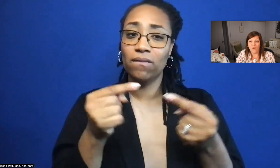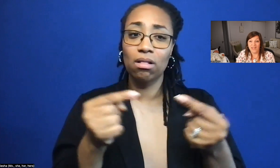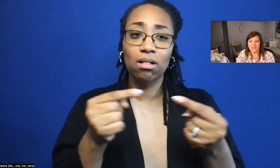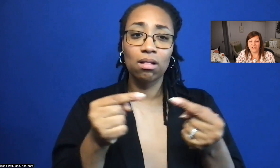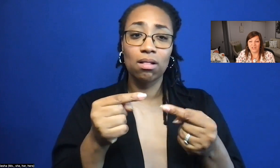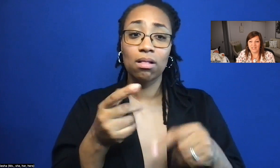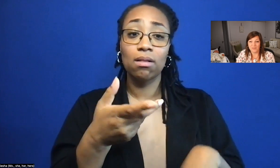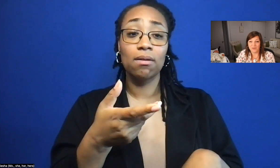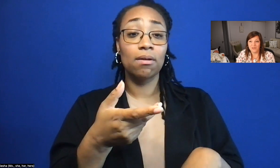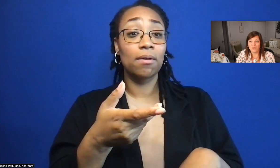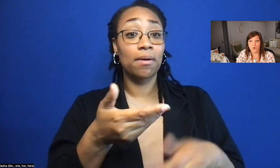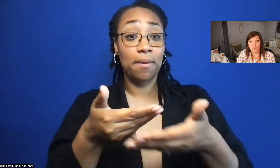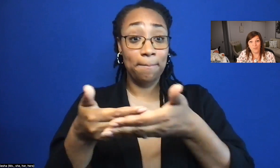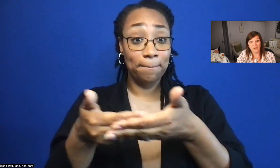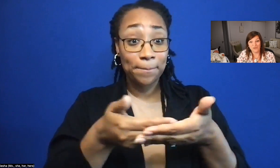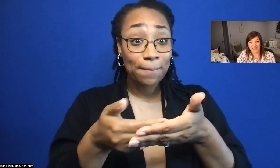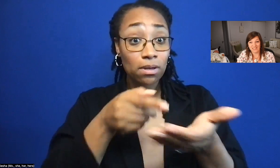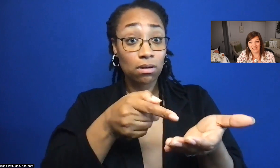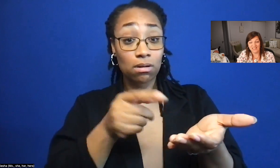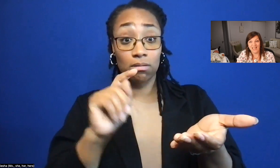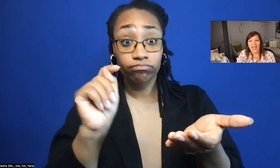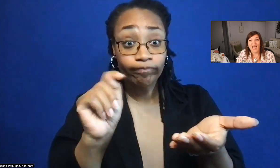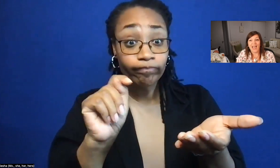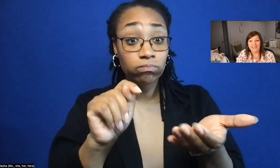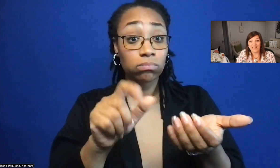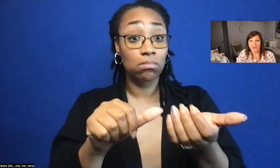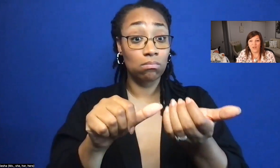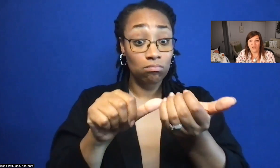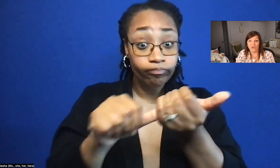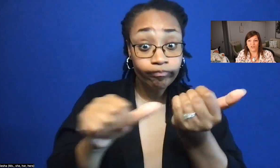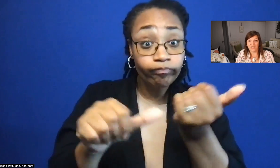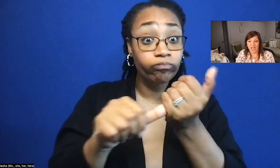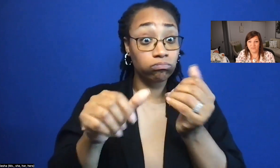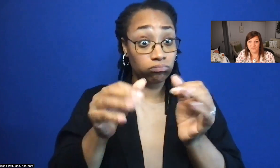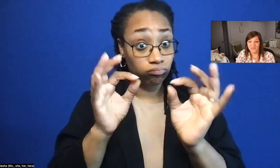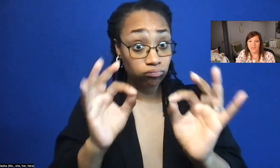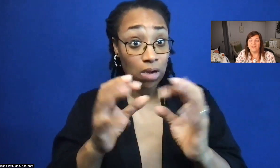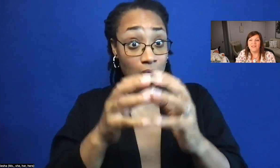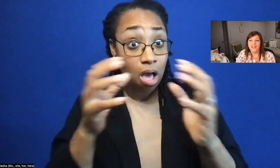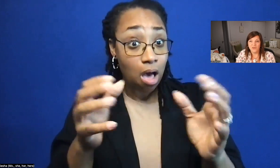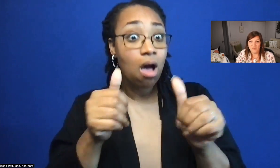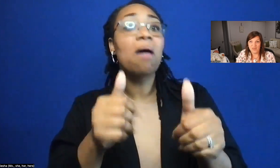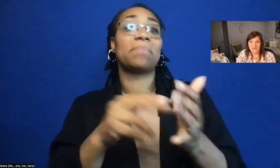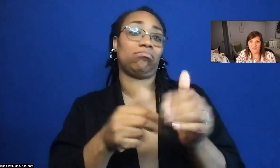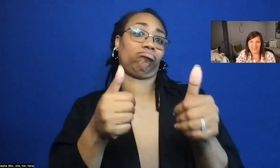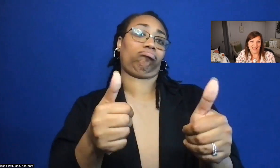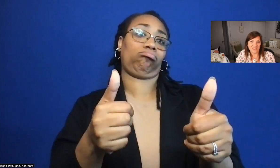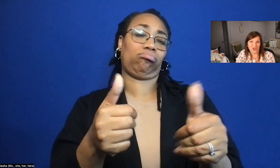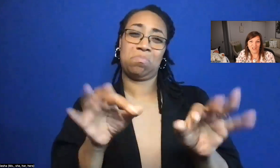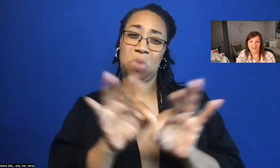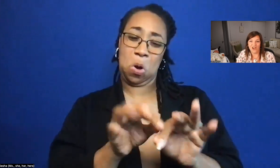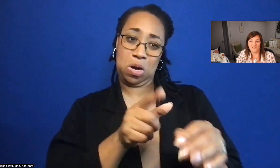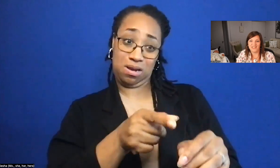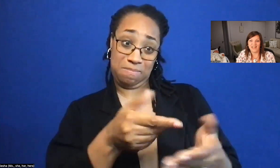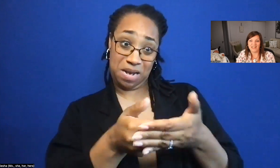of wet and dirty diapers or pooping routinely and gaining weight over time, let your baby feed as